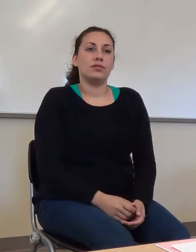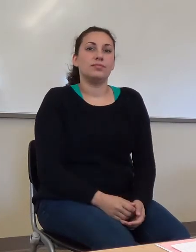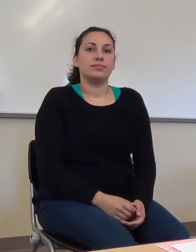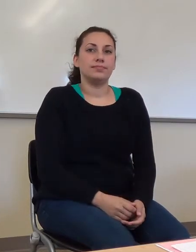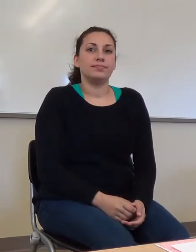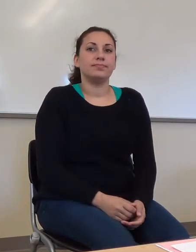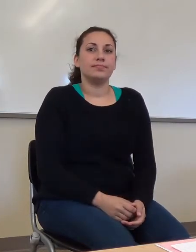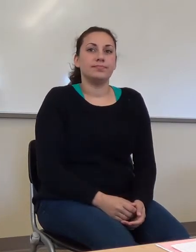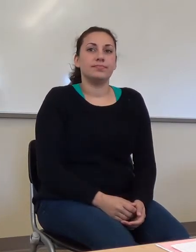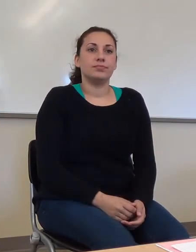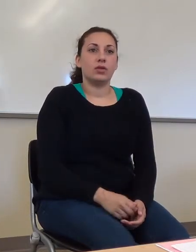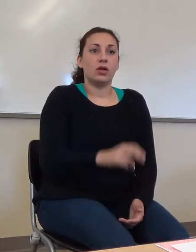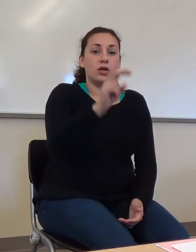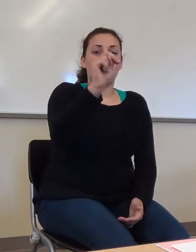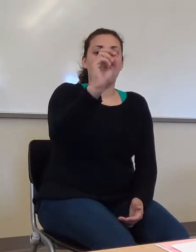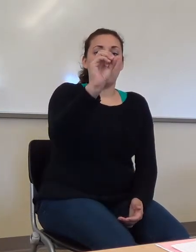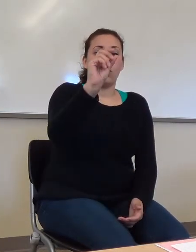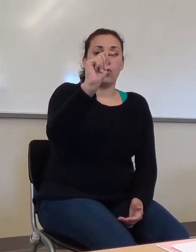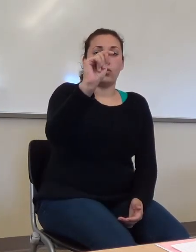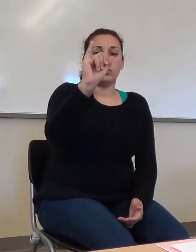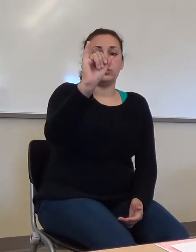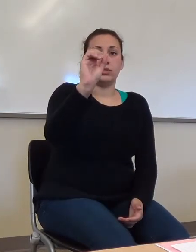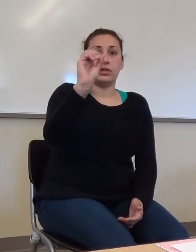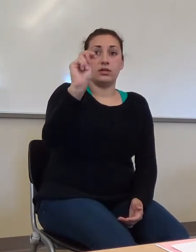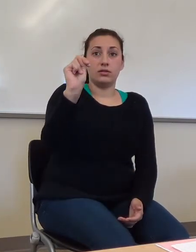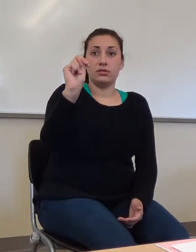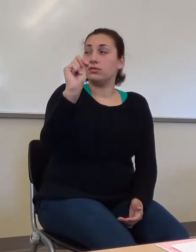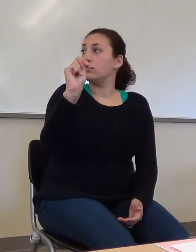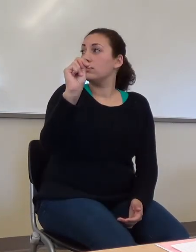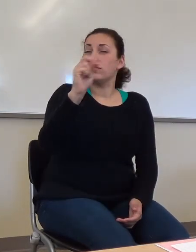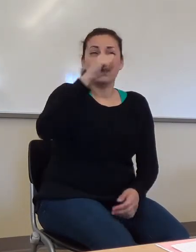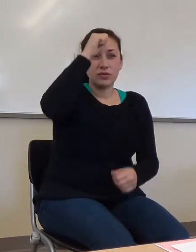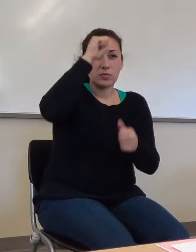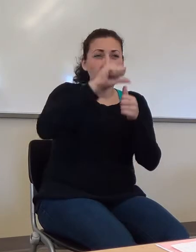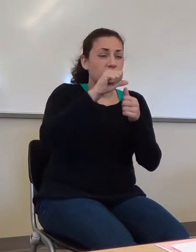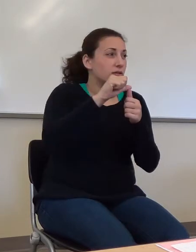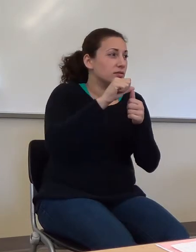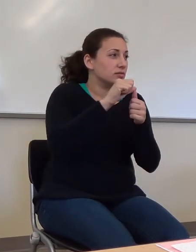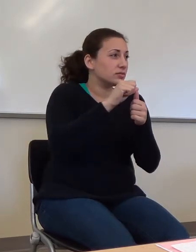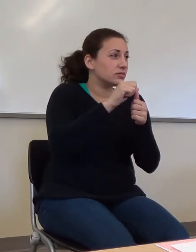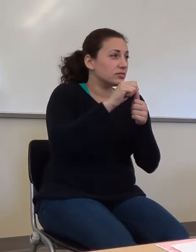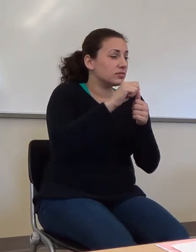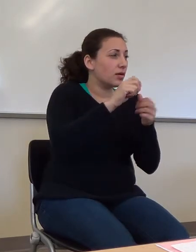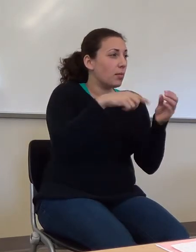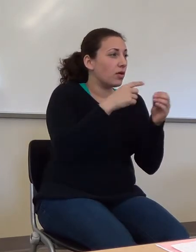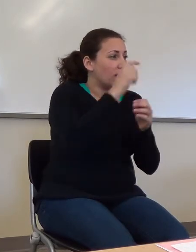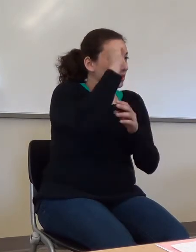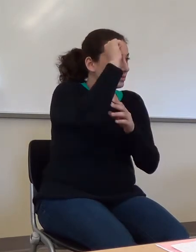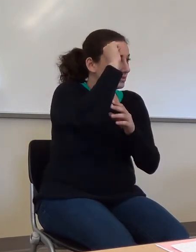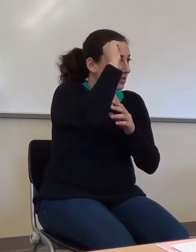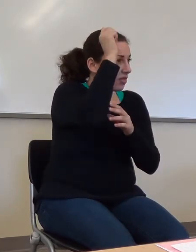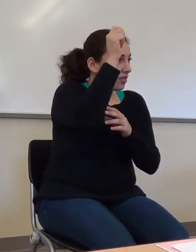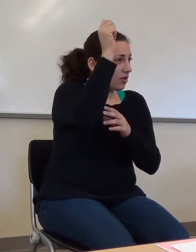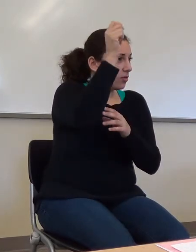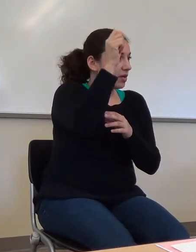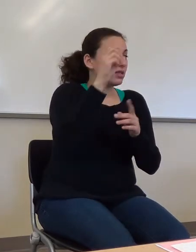A notion, this is kind of like, remember the theory and the